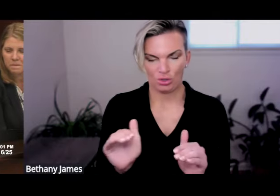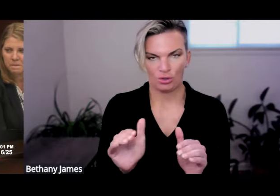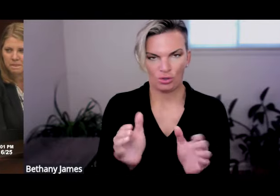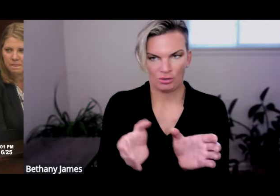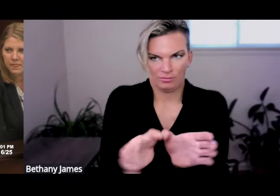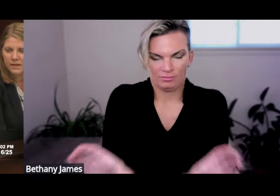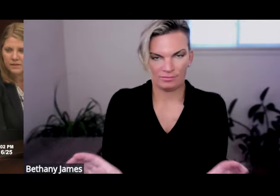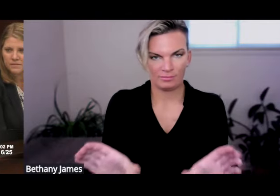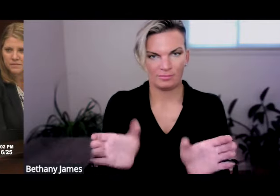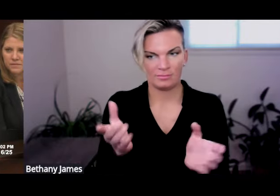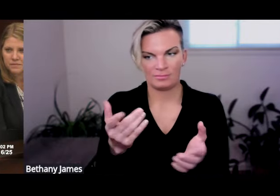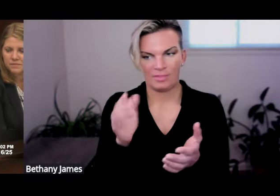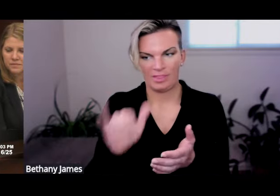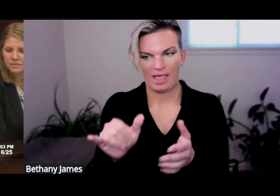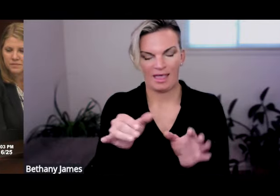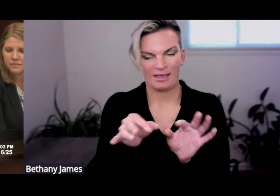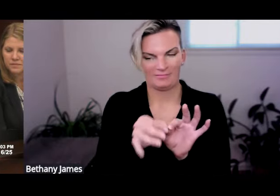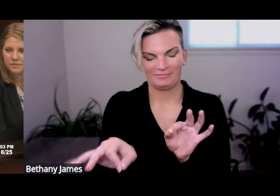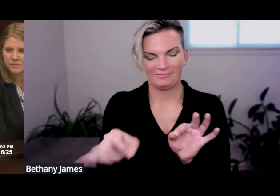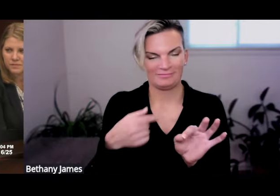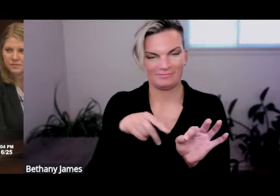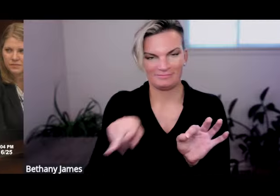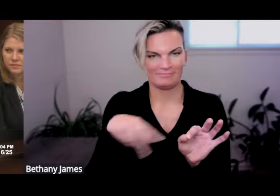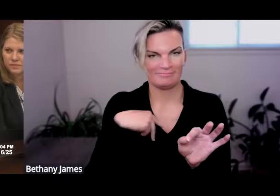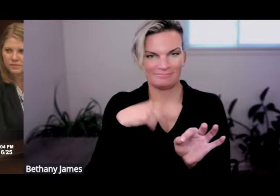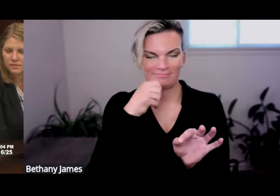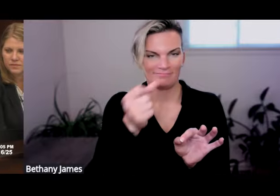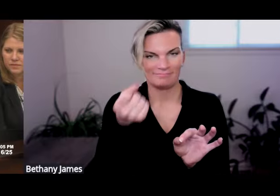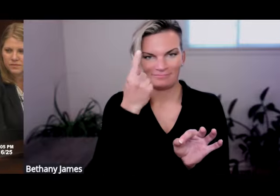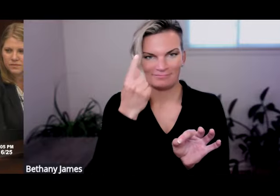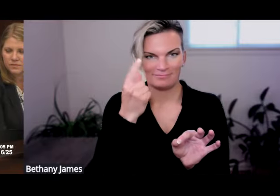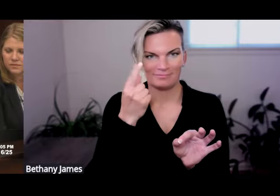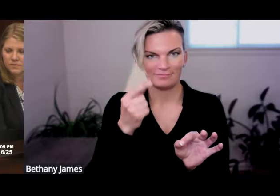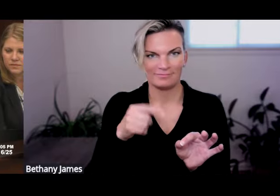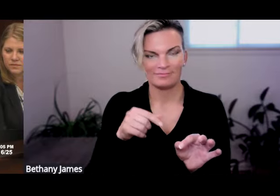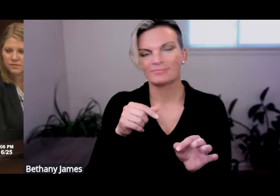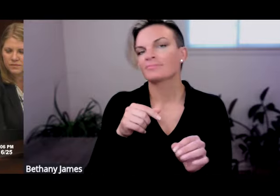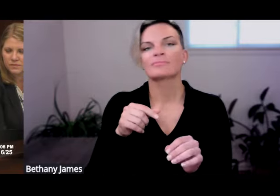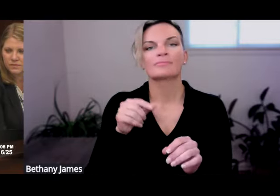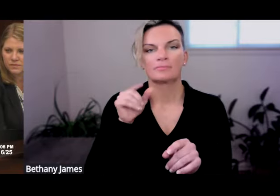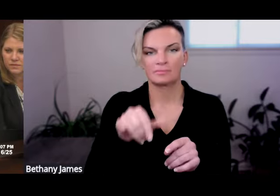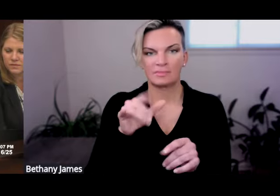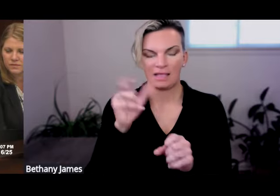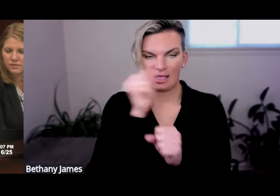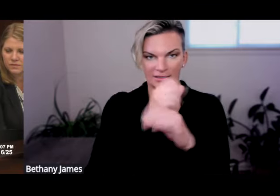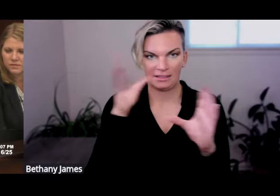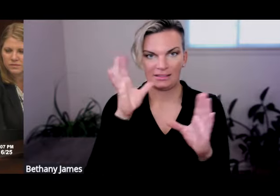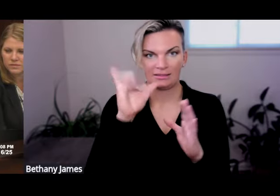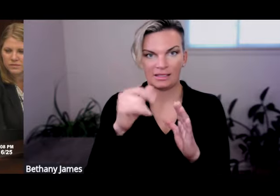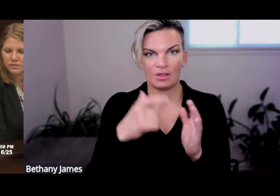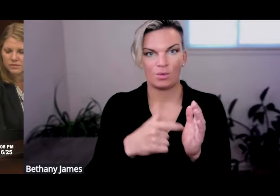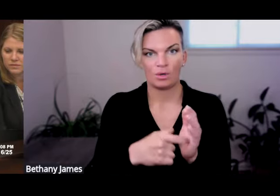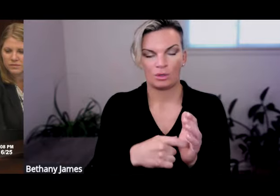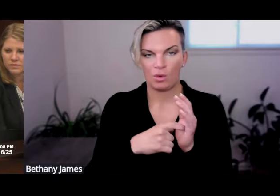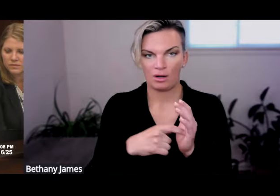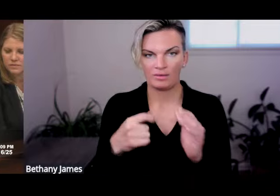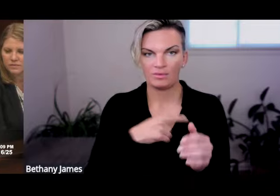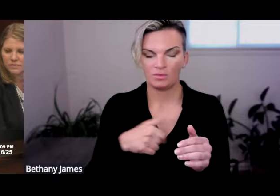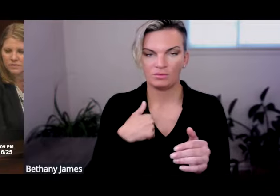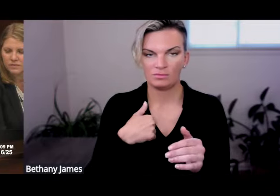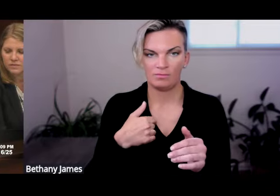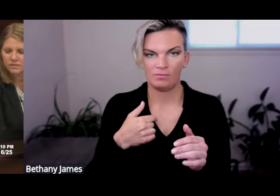phrasing. Like, I think the idea is to get at this fact, kind of circling back to the earlier discussion, the idea is to get at the requirement that we essentially would have